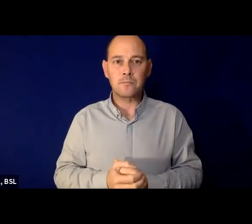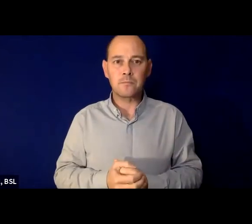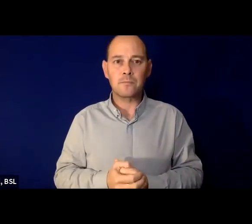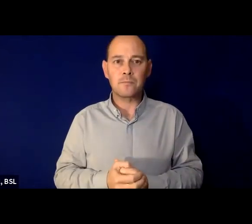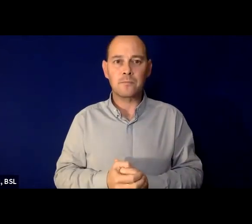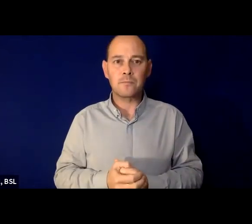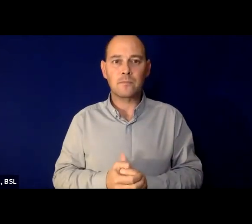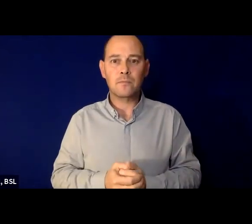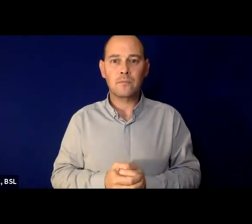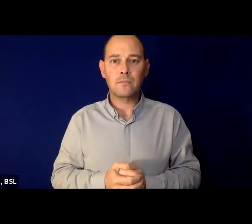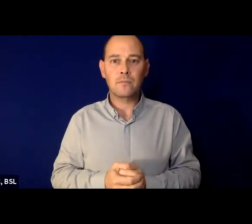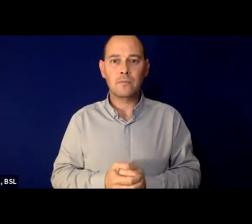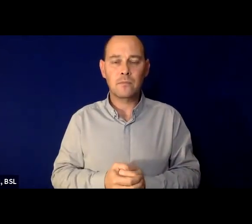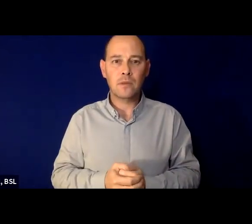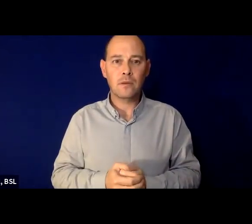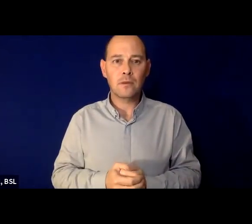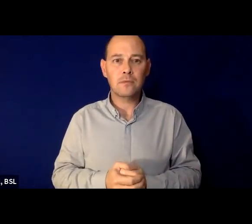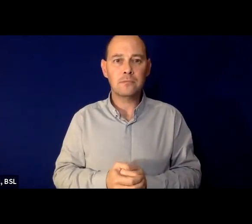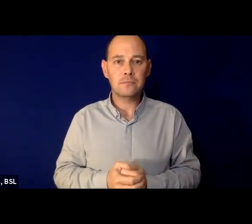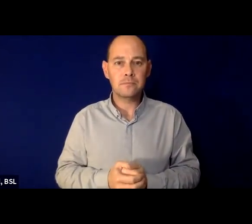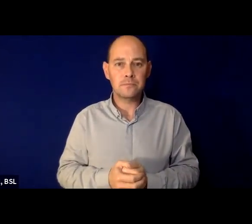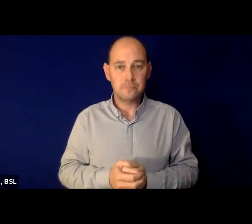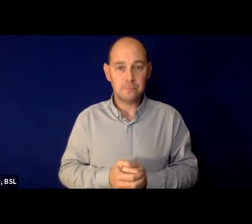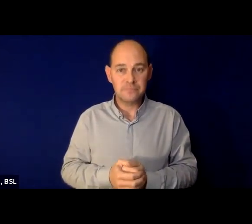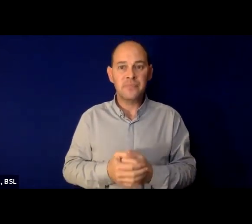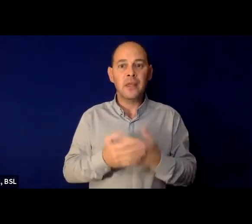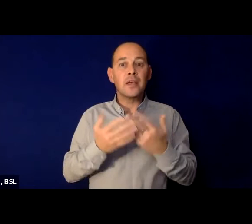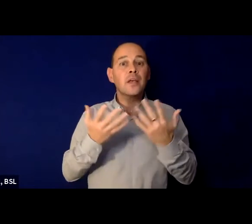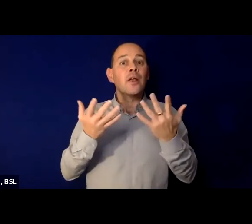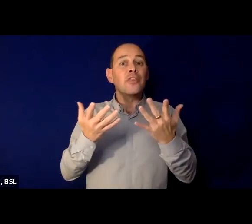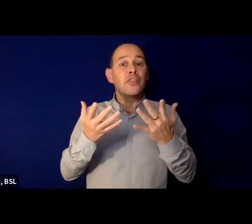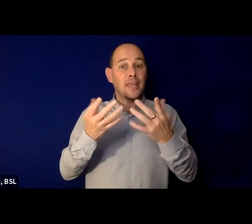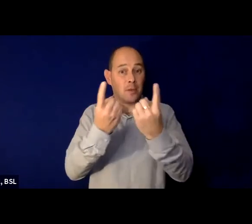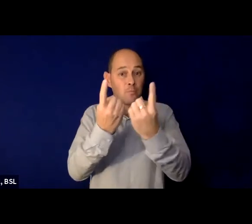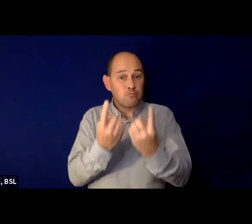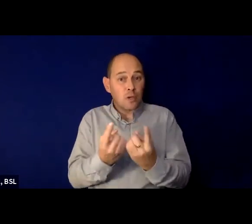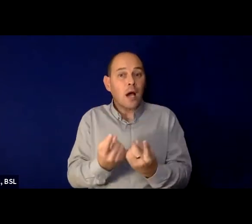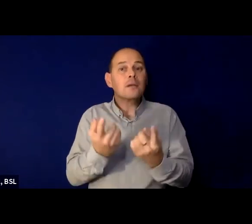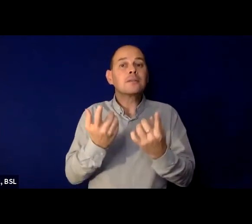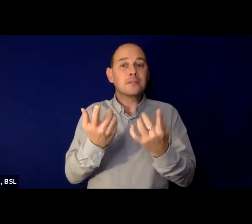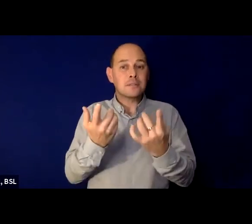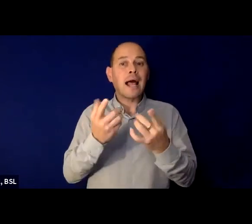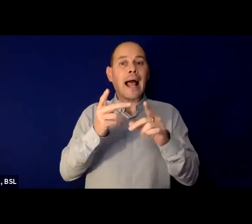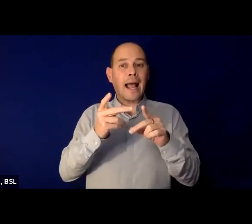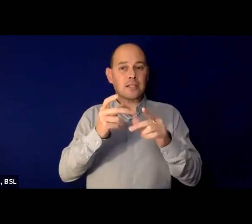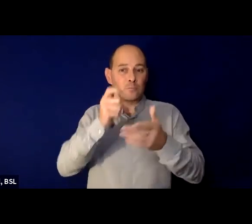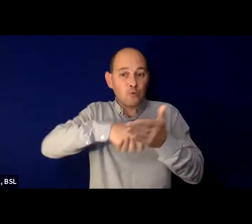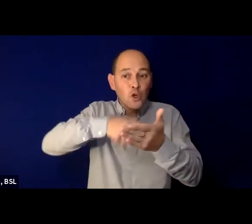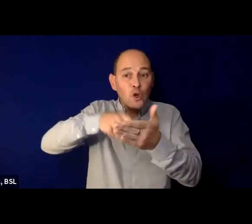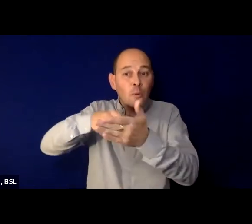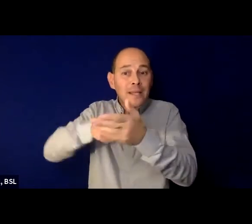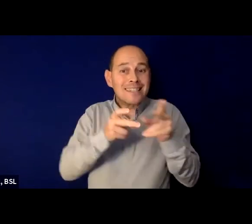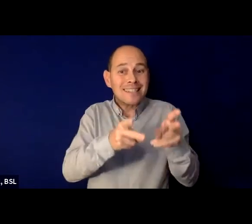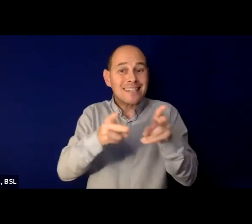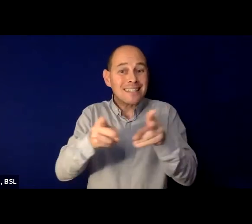The in line with the product and procurement system of the assessment we did, what 80 products